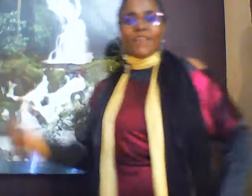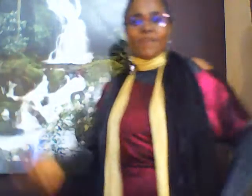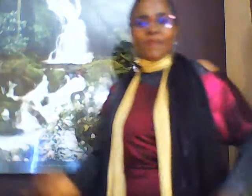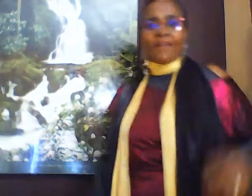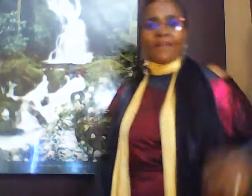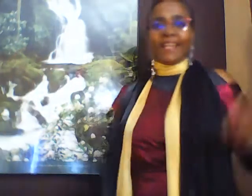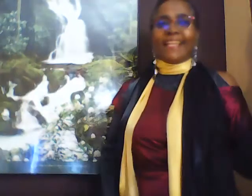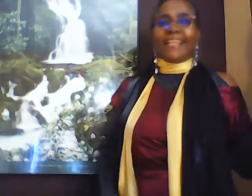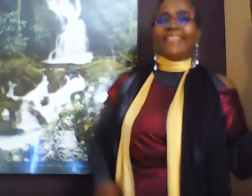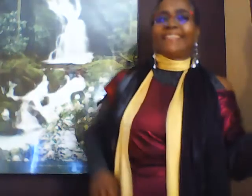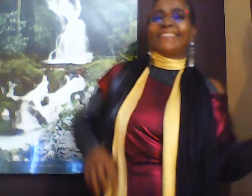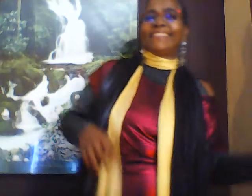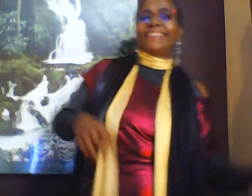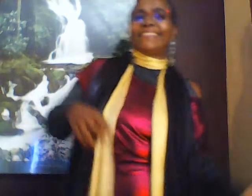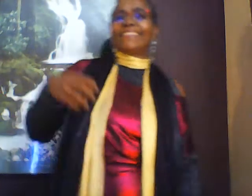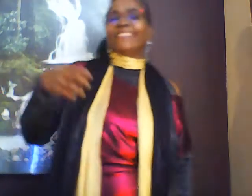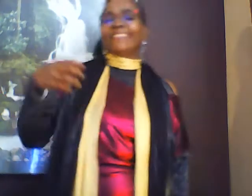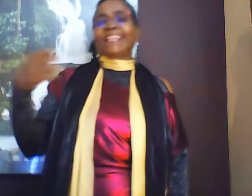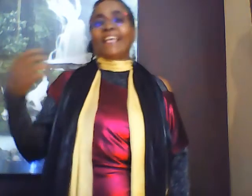inflammation. Va connaître les